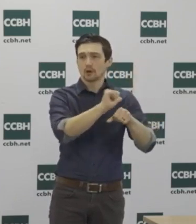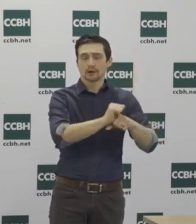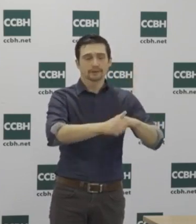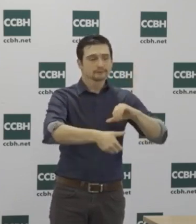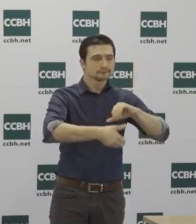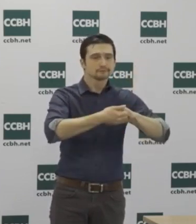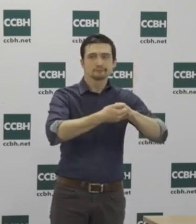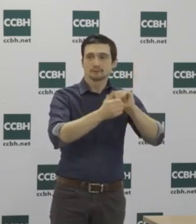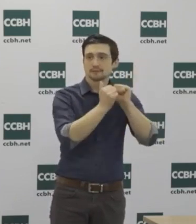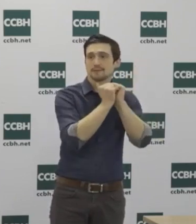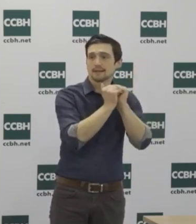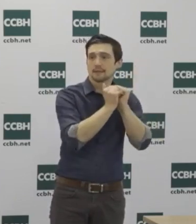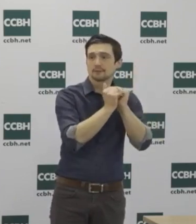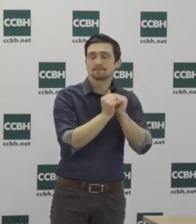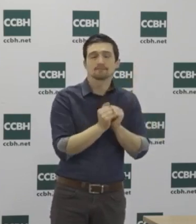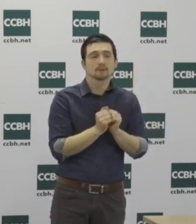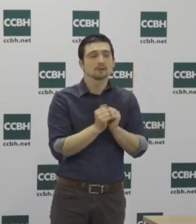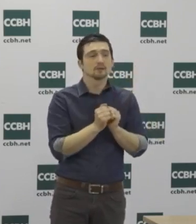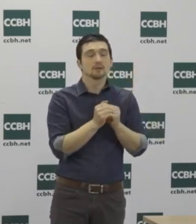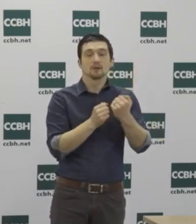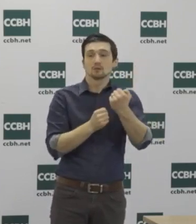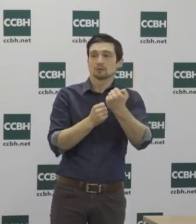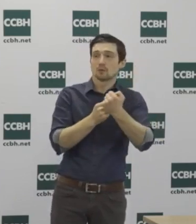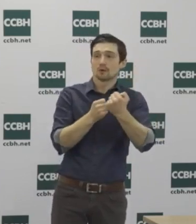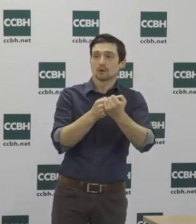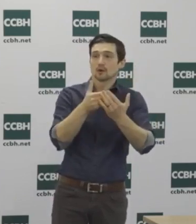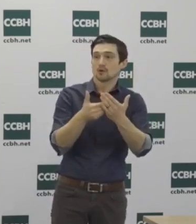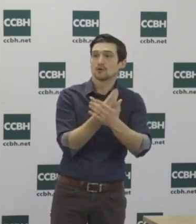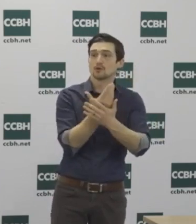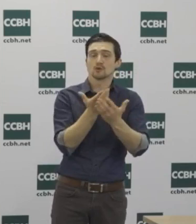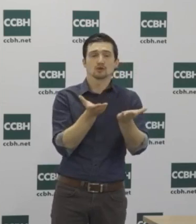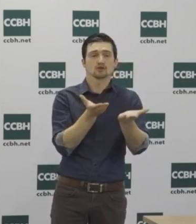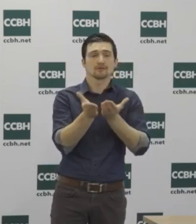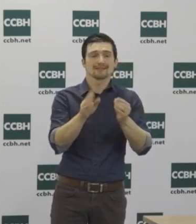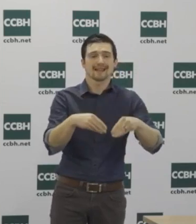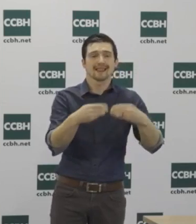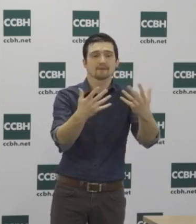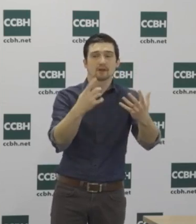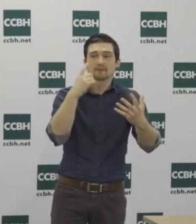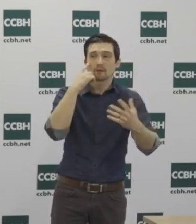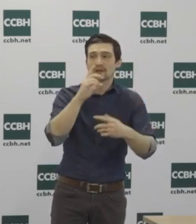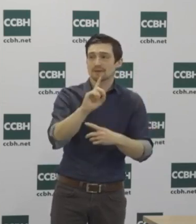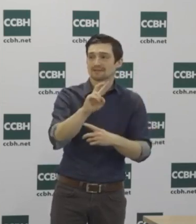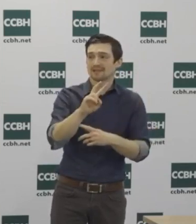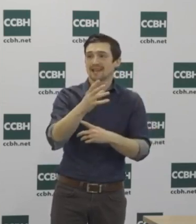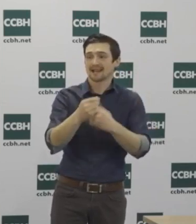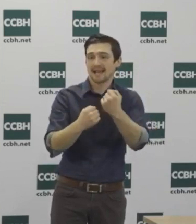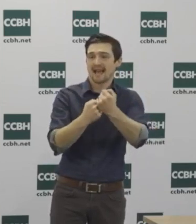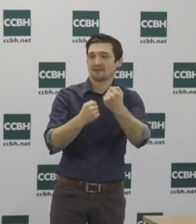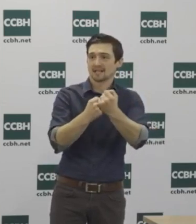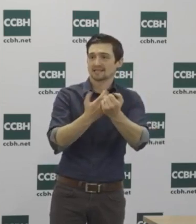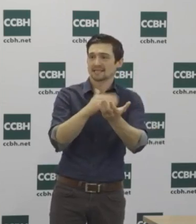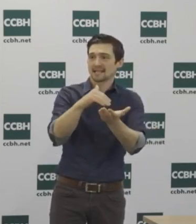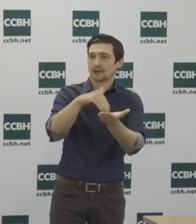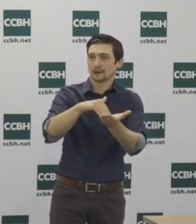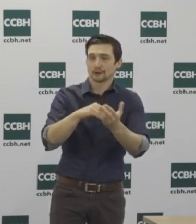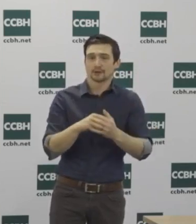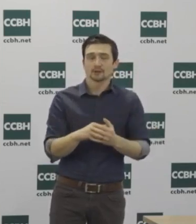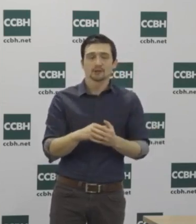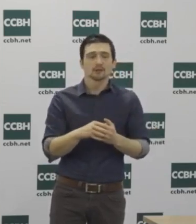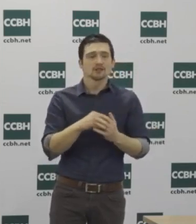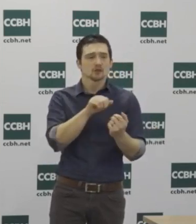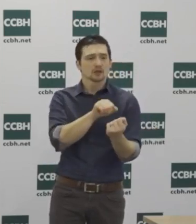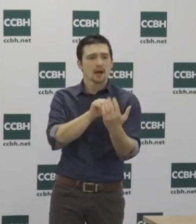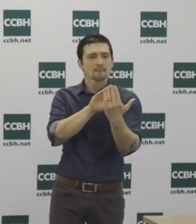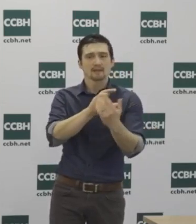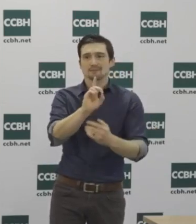together we're supporting a creative new service delivery for the Domestic Violence and Advocacy Center to combat